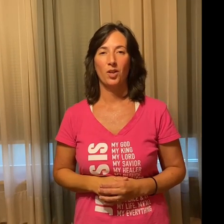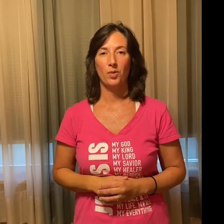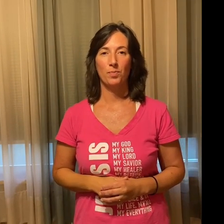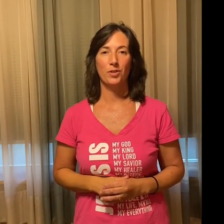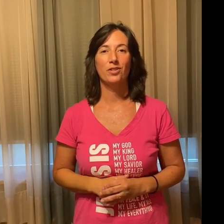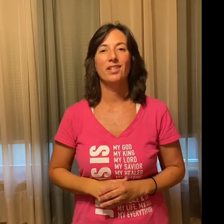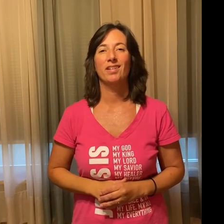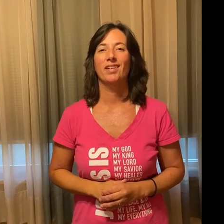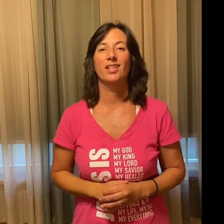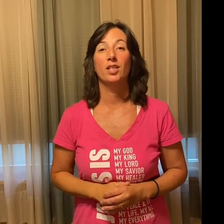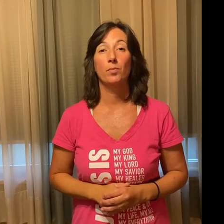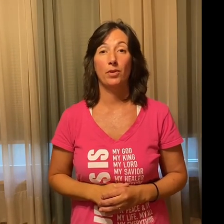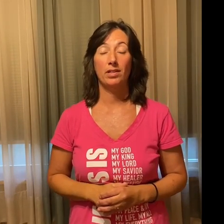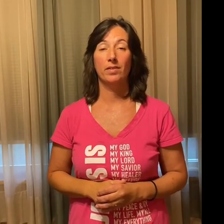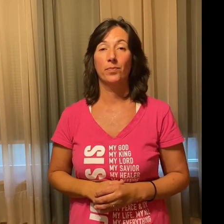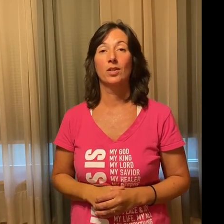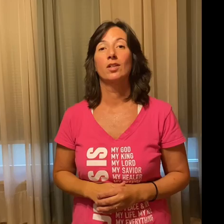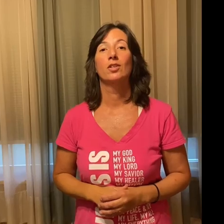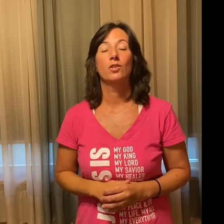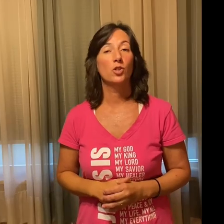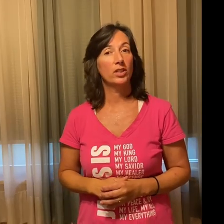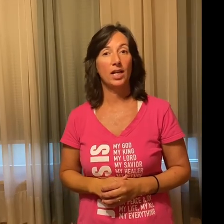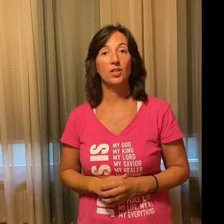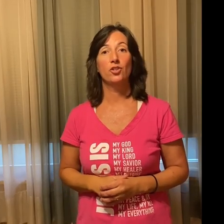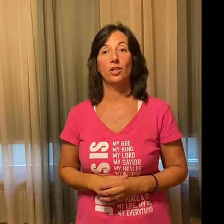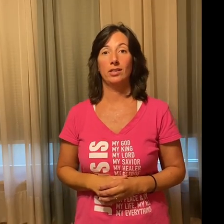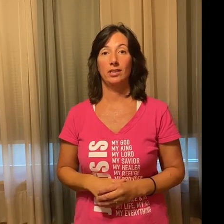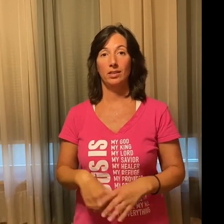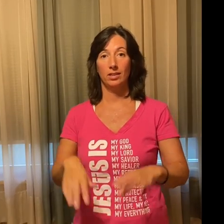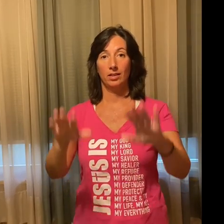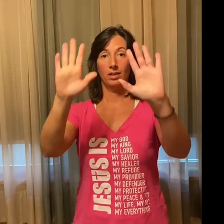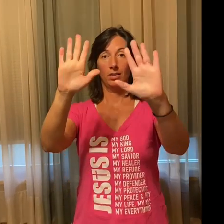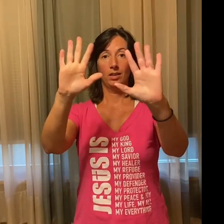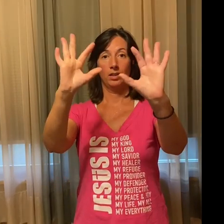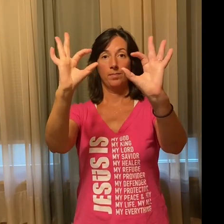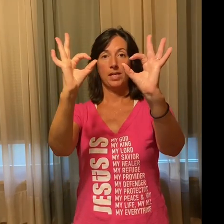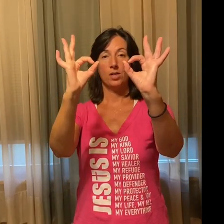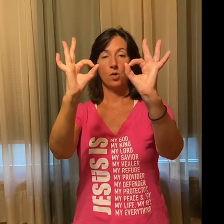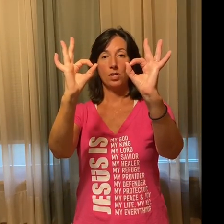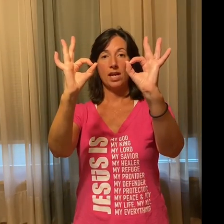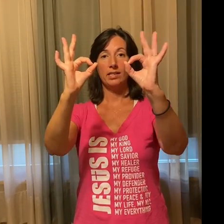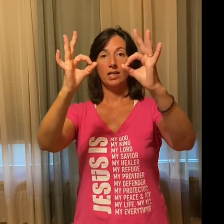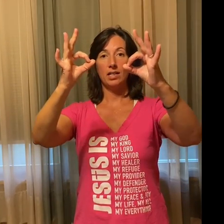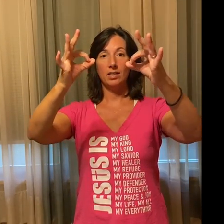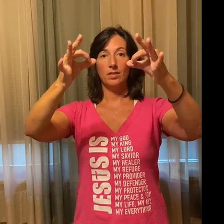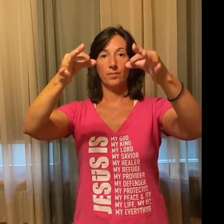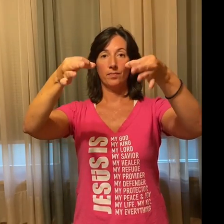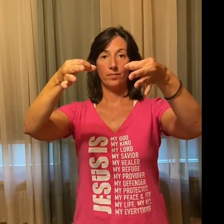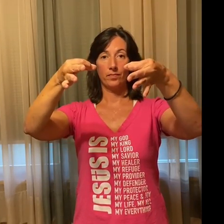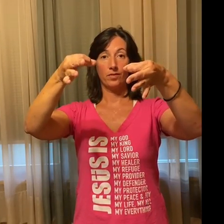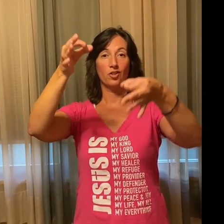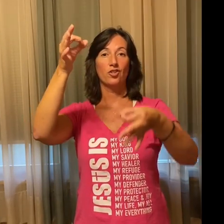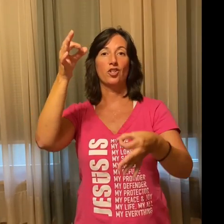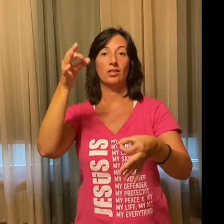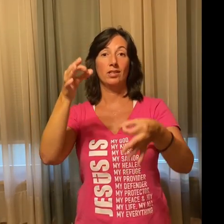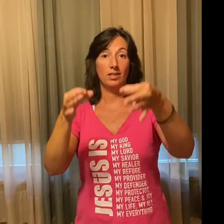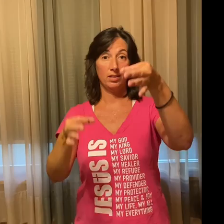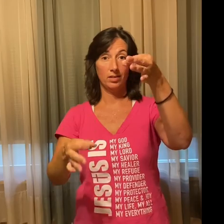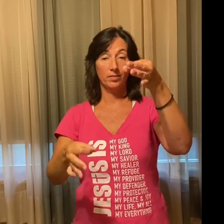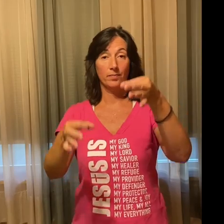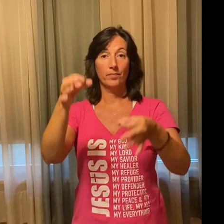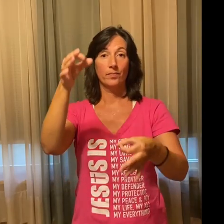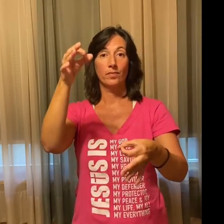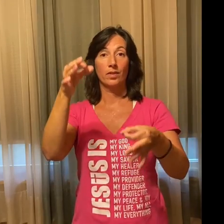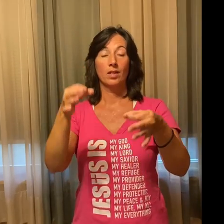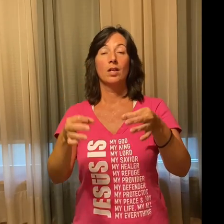Justice, mercy, and embrace. To sign justice, make an okay sign, justice.